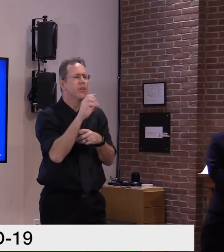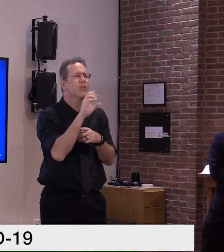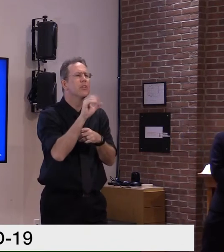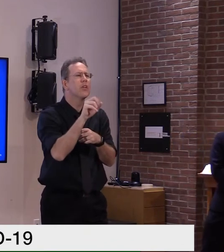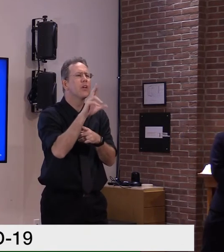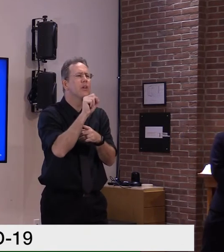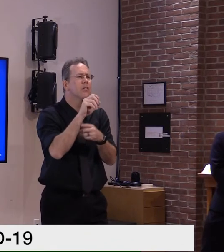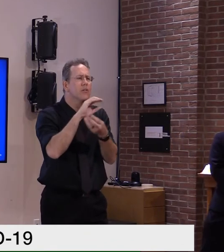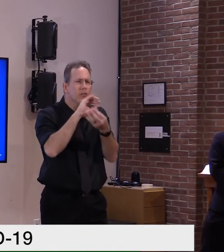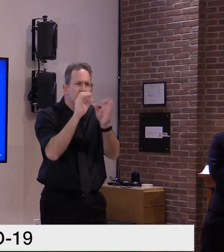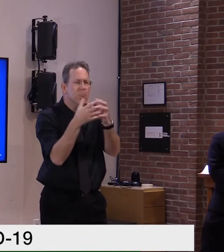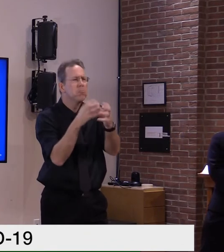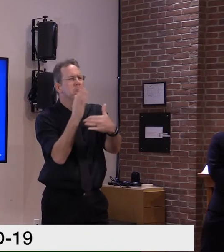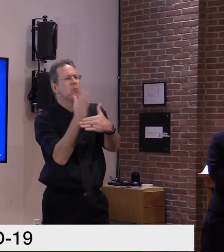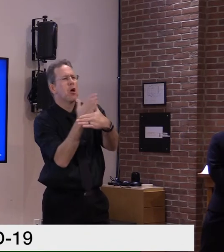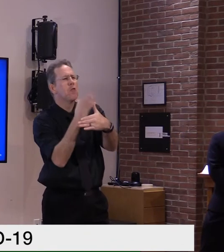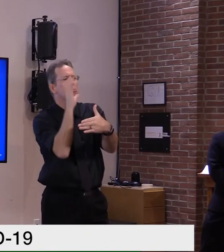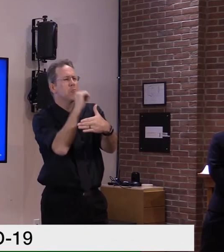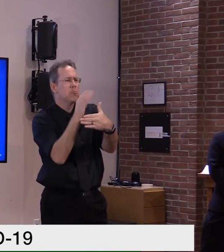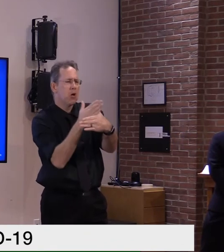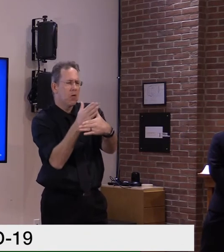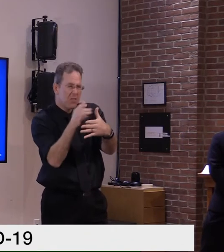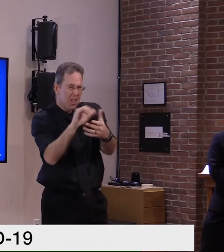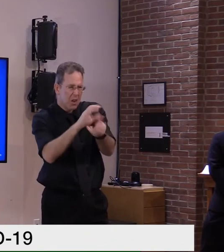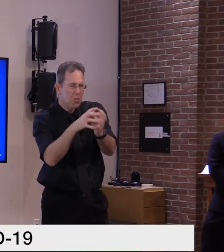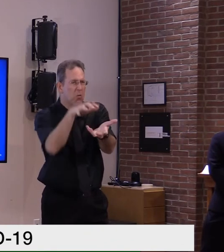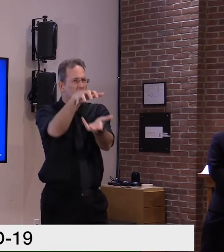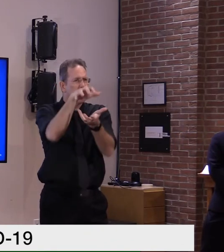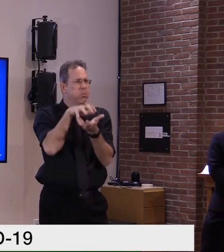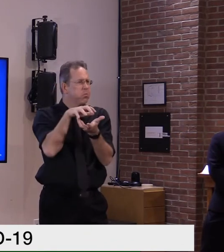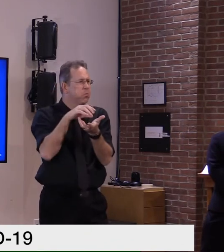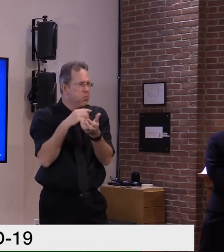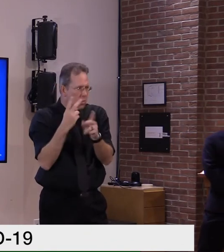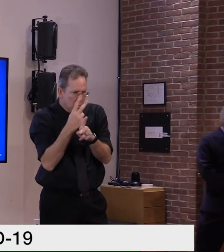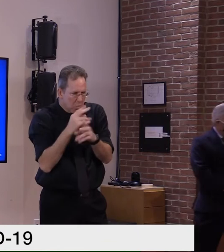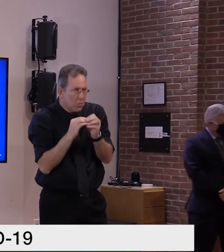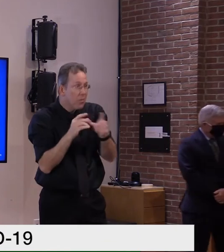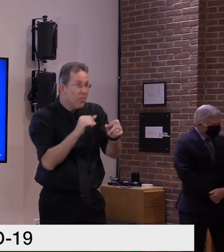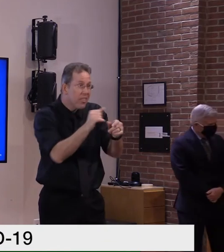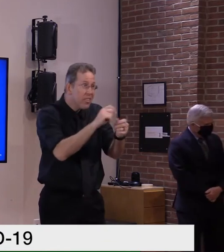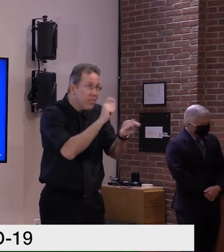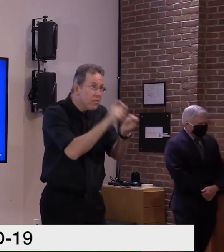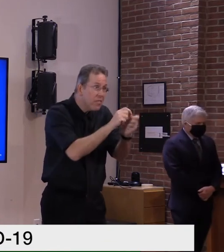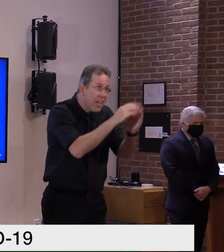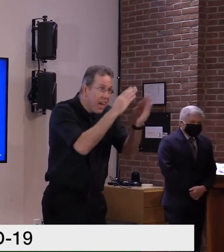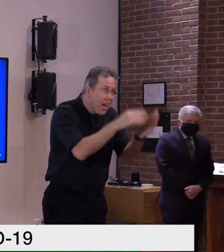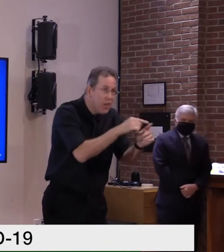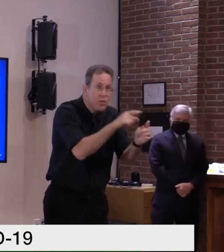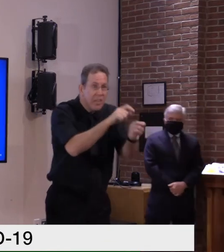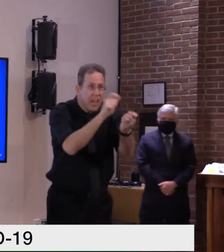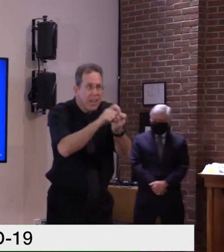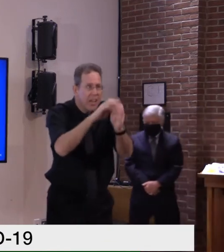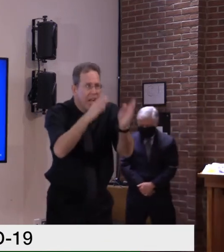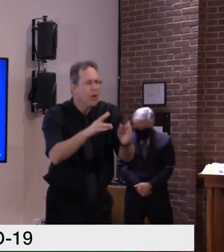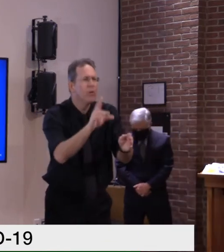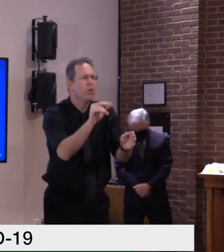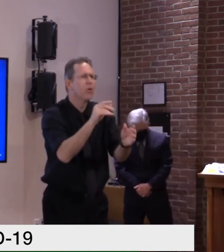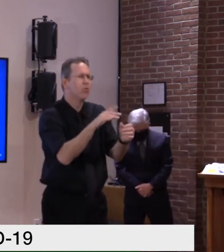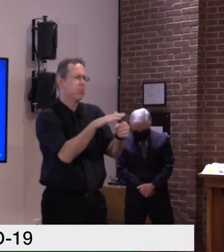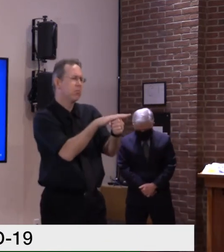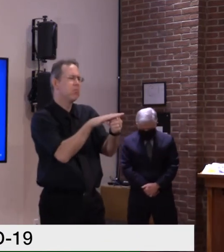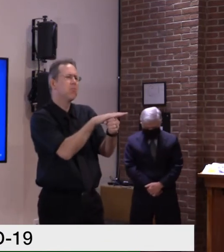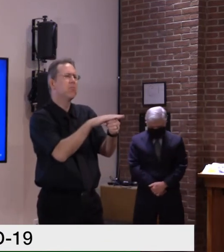where they're coming from in terms of their street or their house or even their town. It's, again, at the census level. And then it's user consented, so